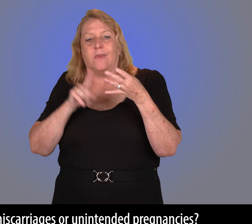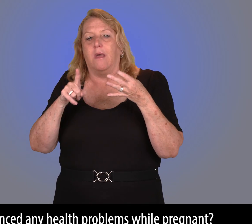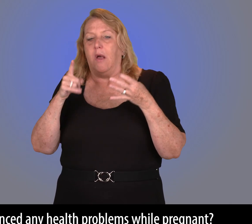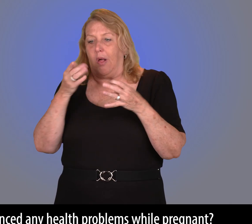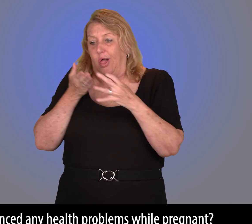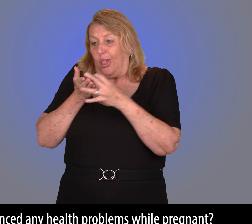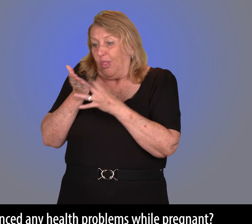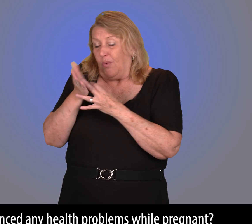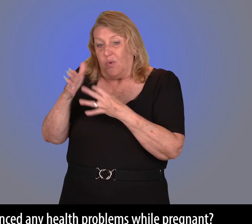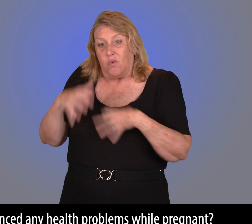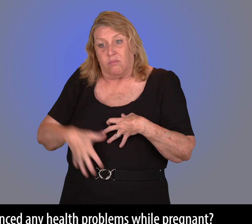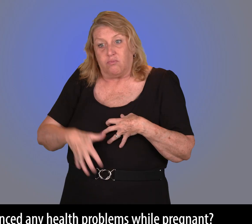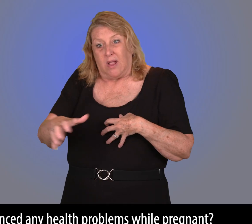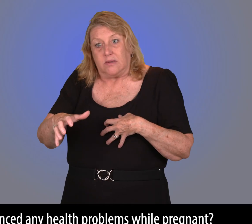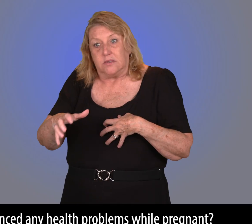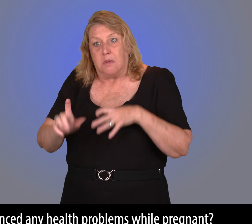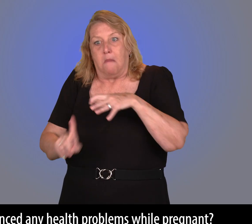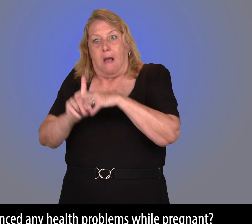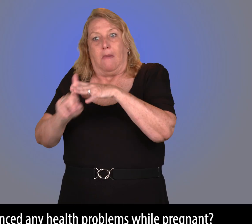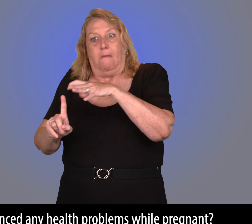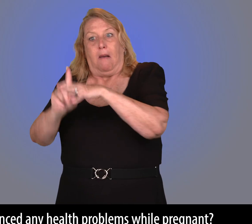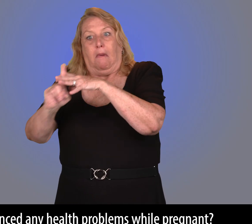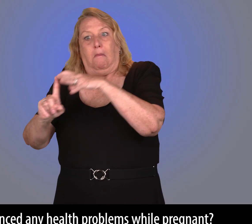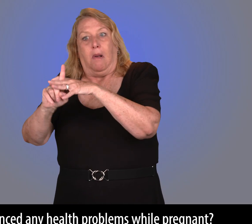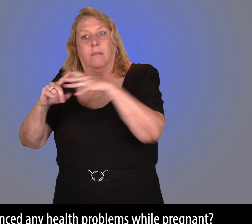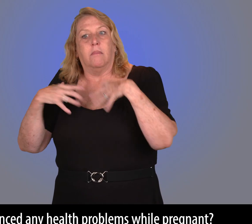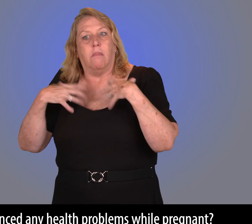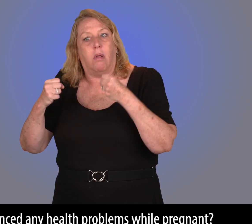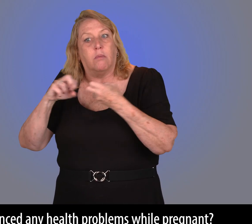Have you ever experienced any health problems while pregnant?